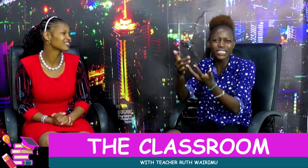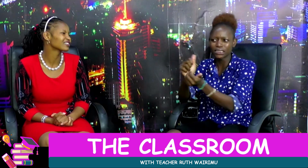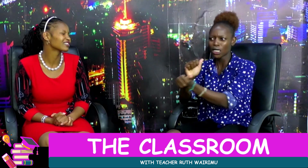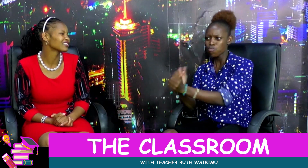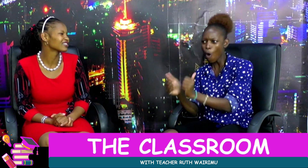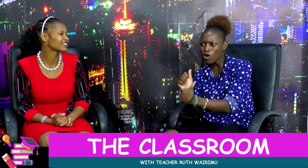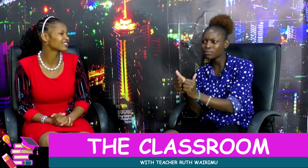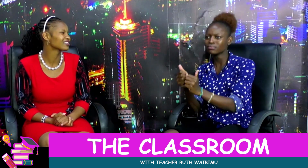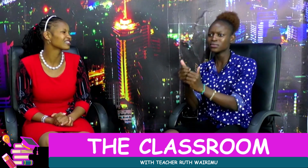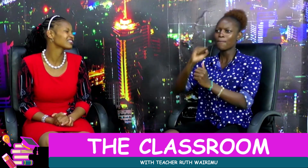because